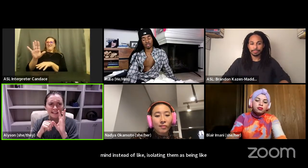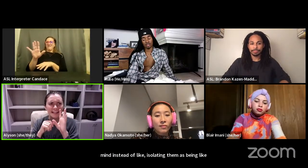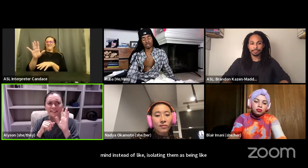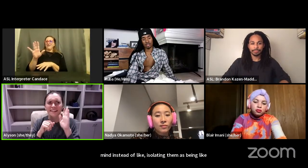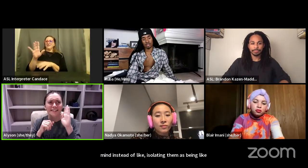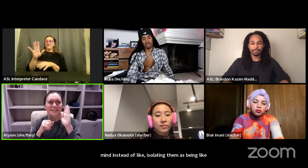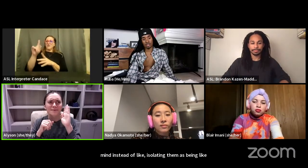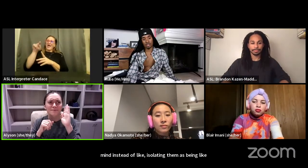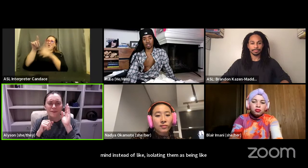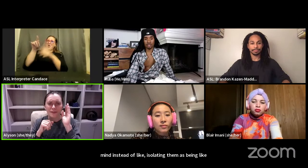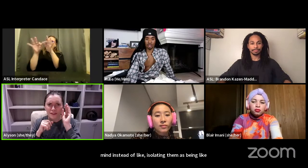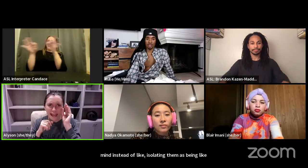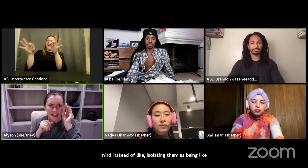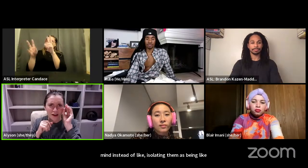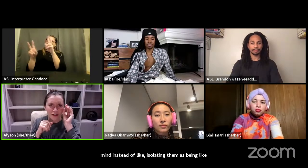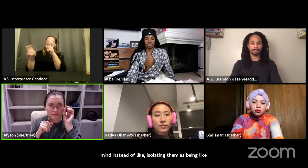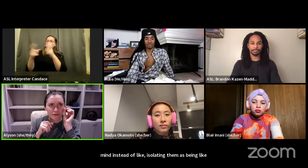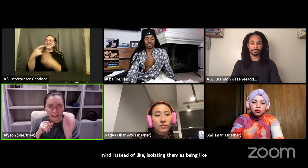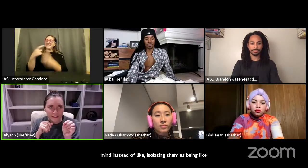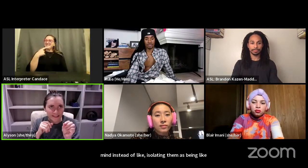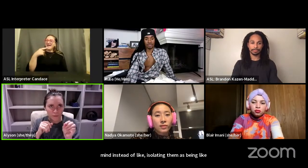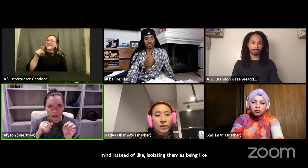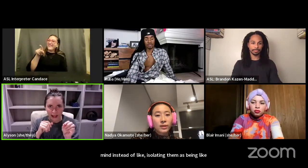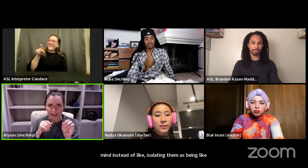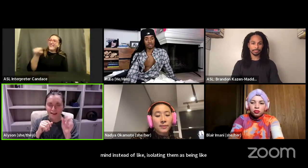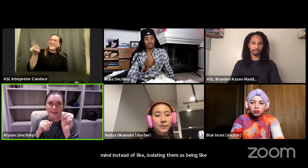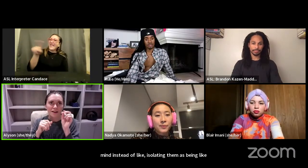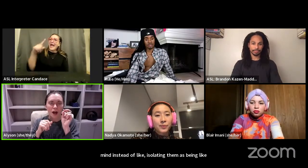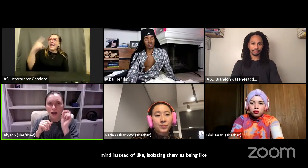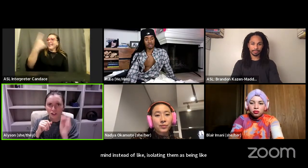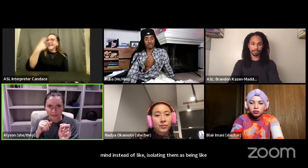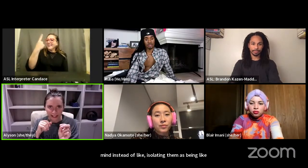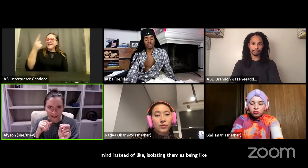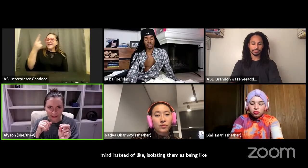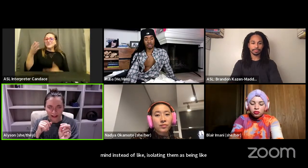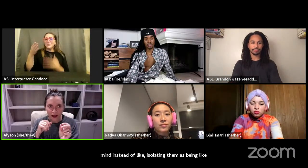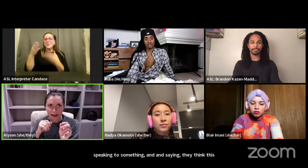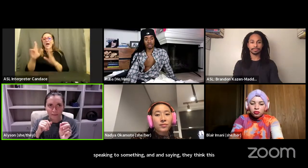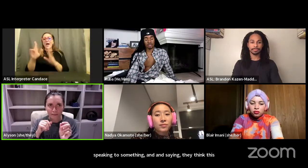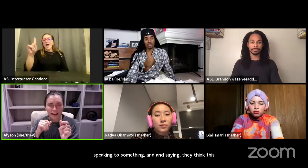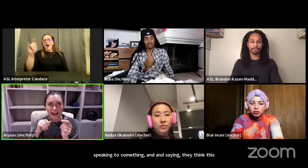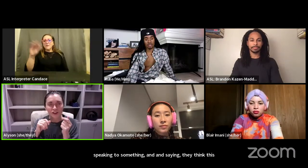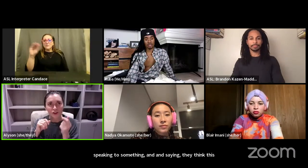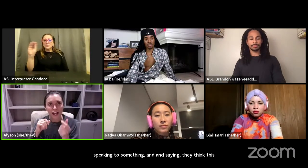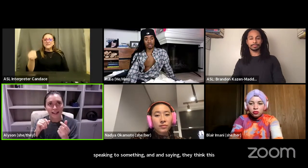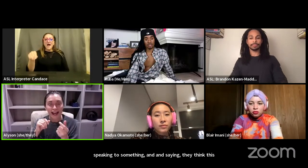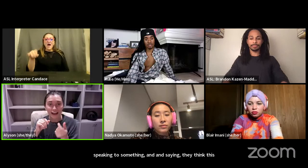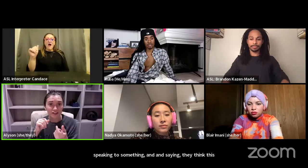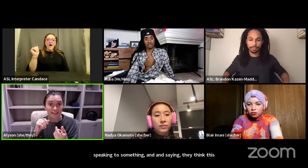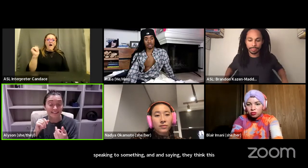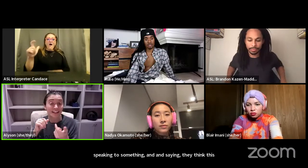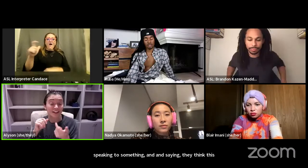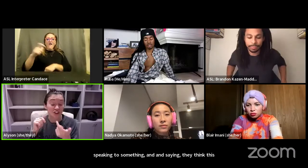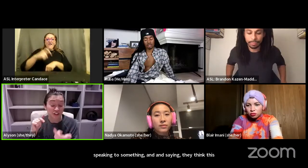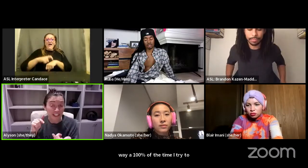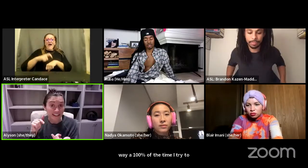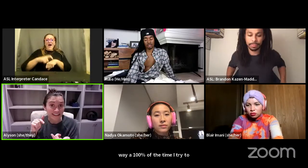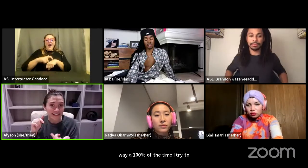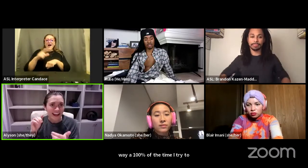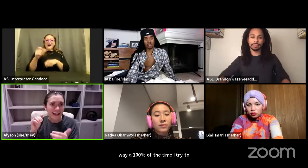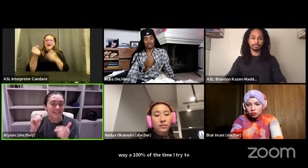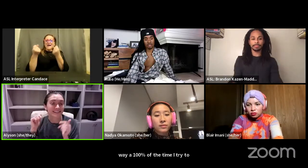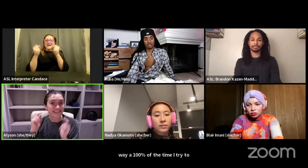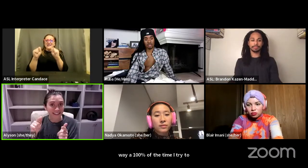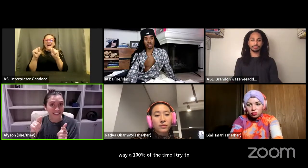and saying they think this way 100% of the time. I try to actually stay